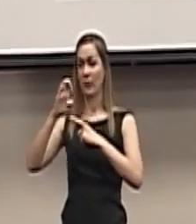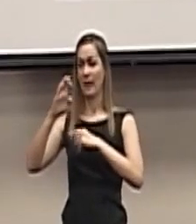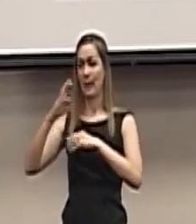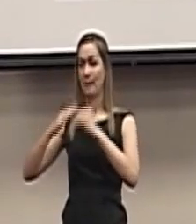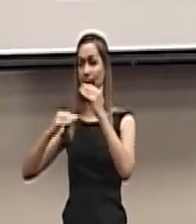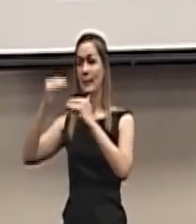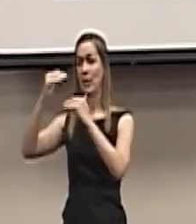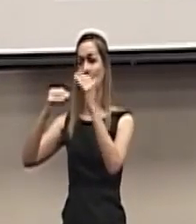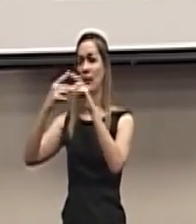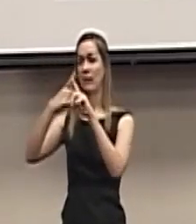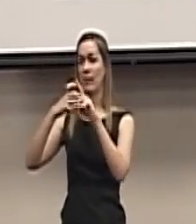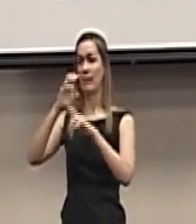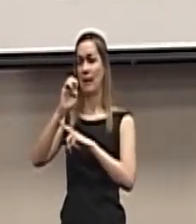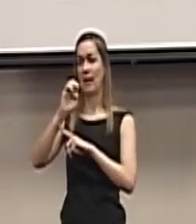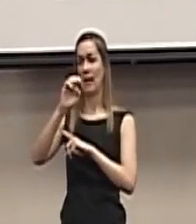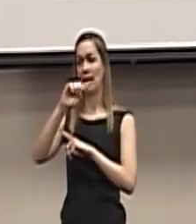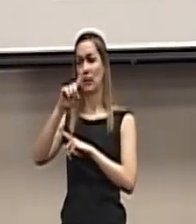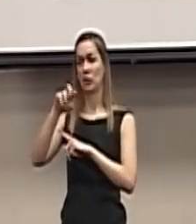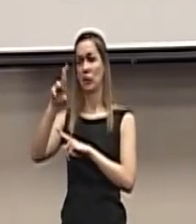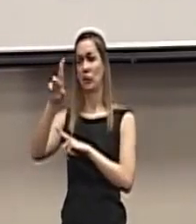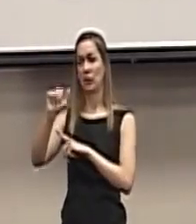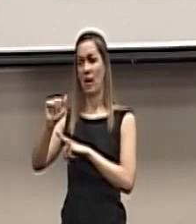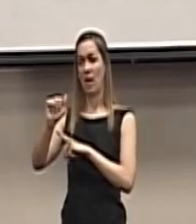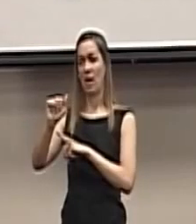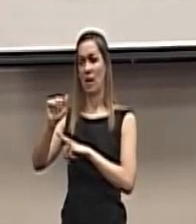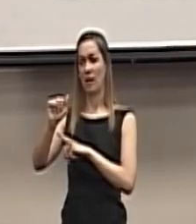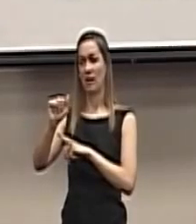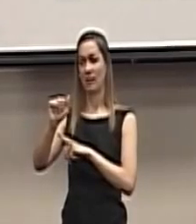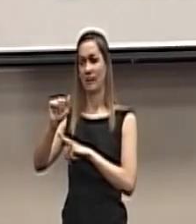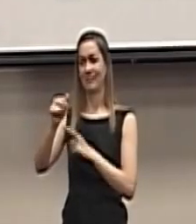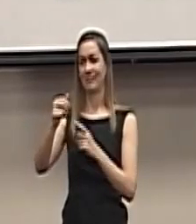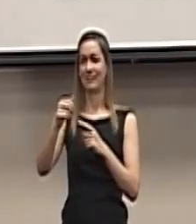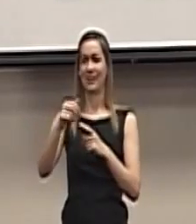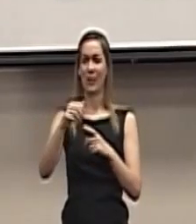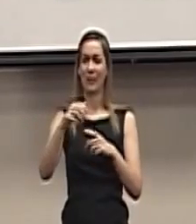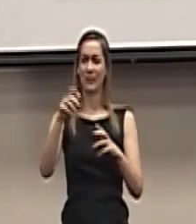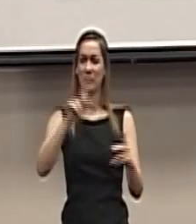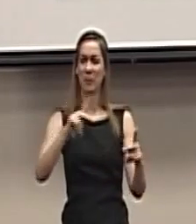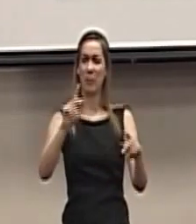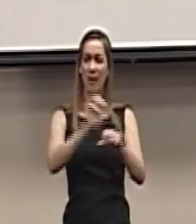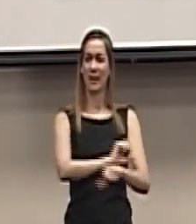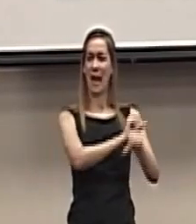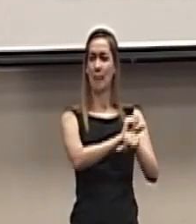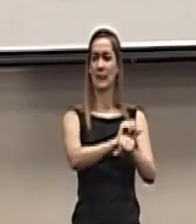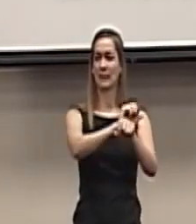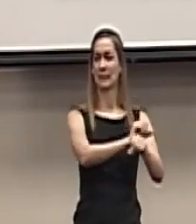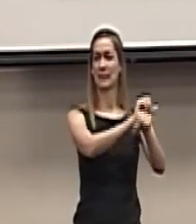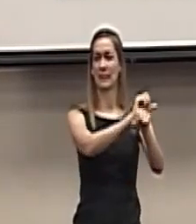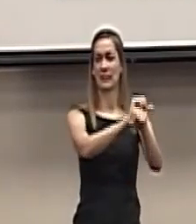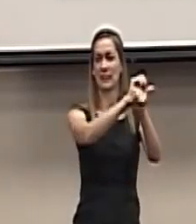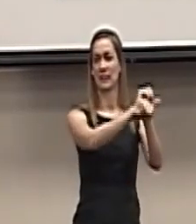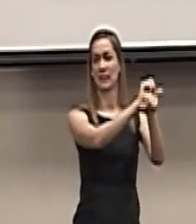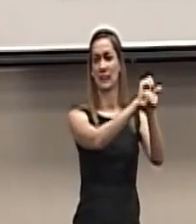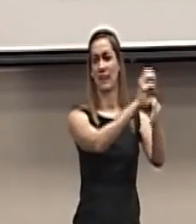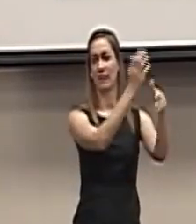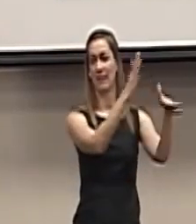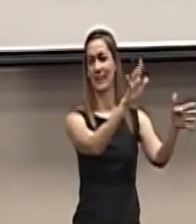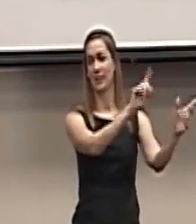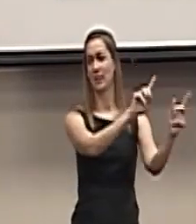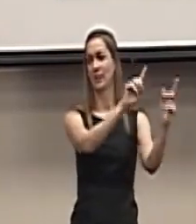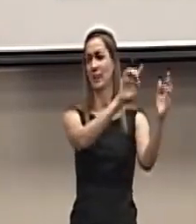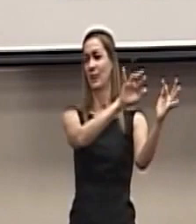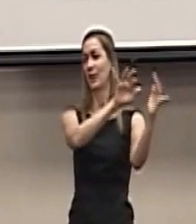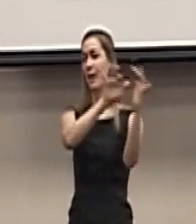Ezra. Out of the book of Ezra, it's coming back out of captivity. It's returning to the homeland. And it talks about